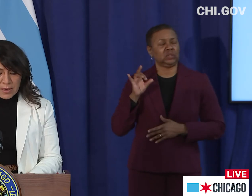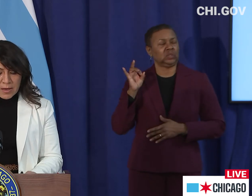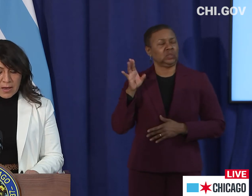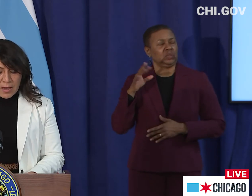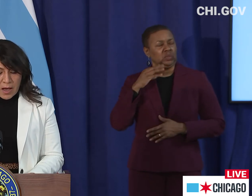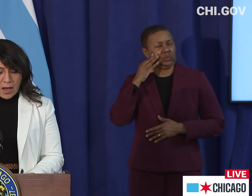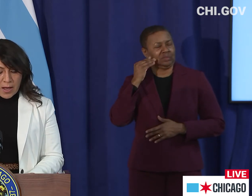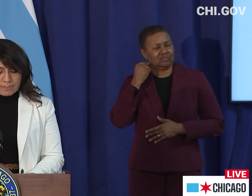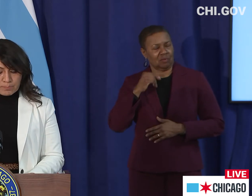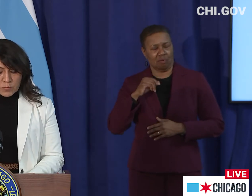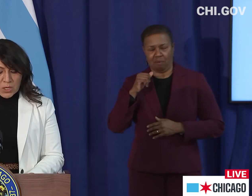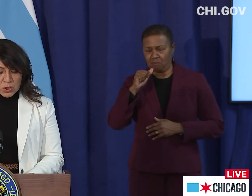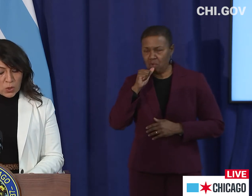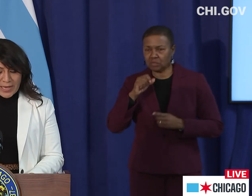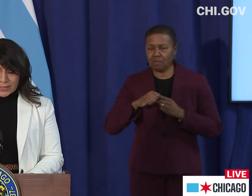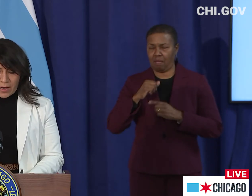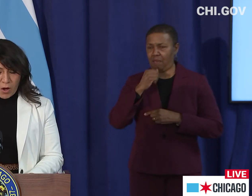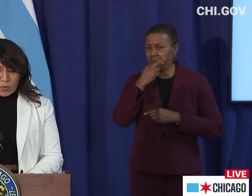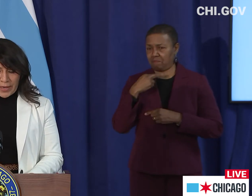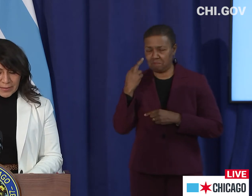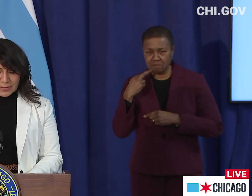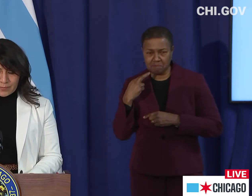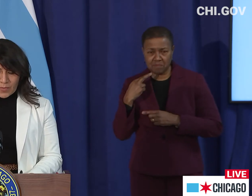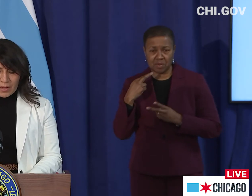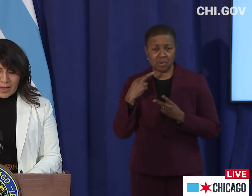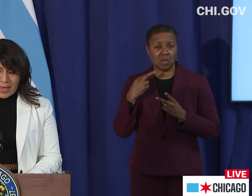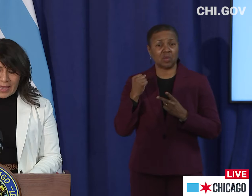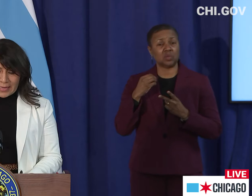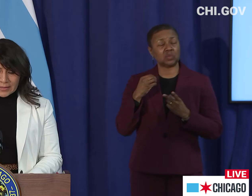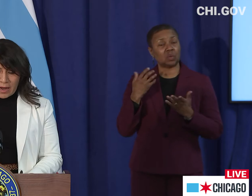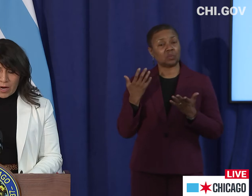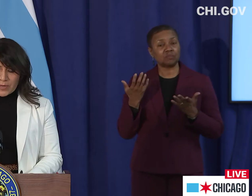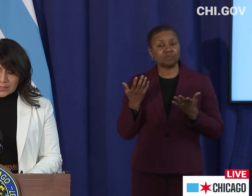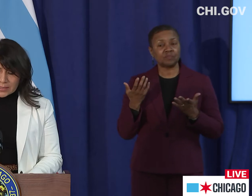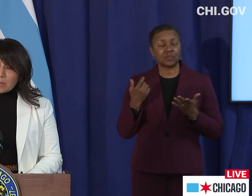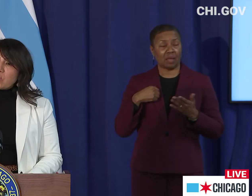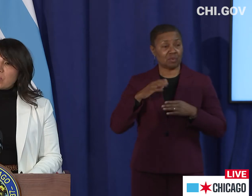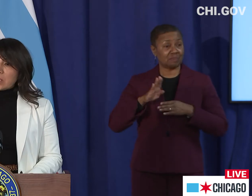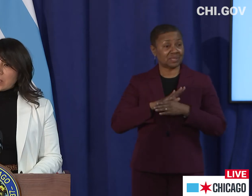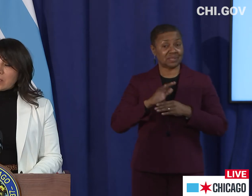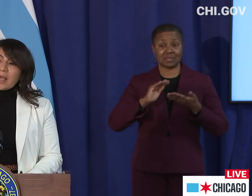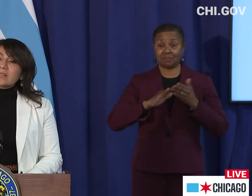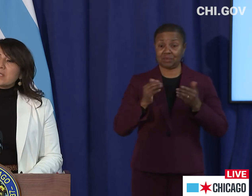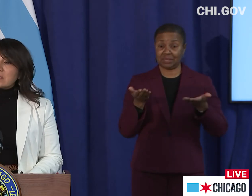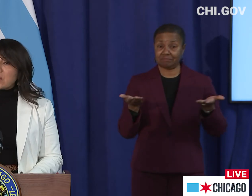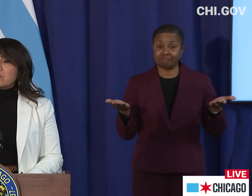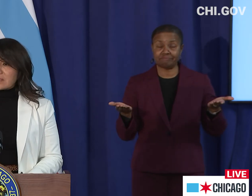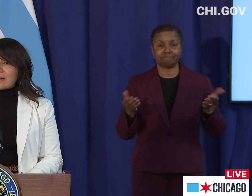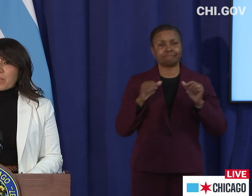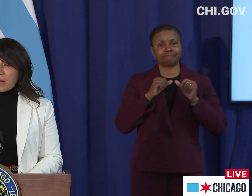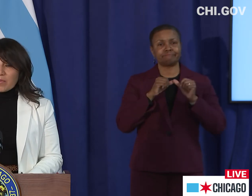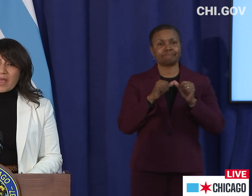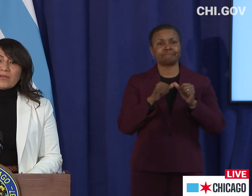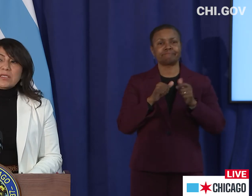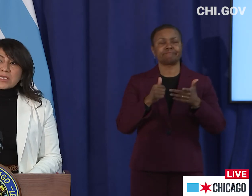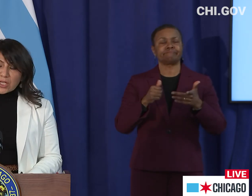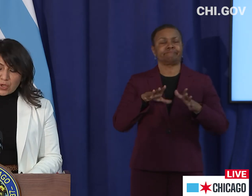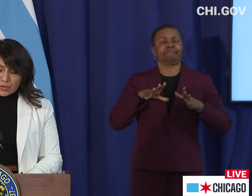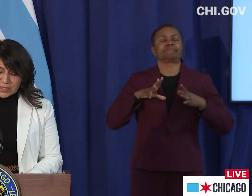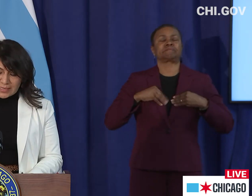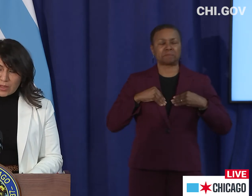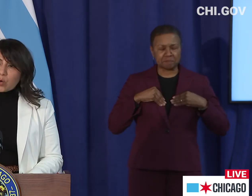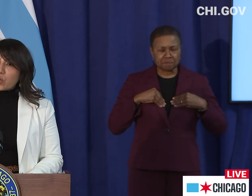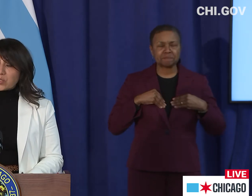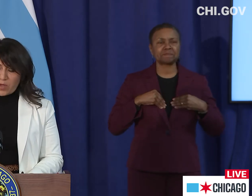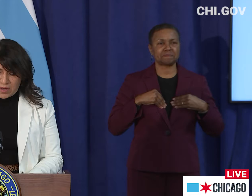hit. So as always, and our business community has continued to step up. They have